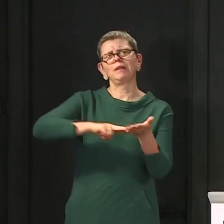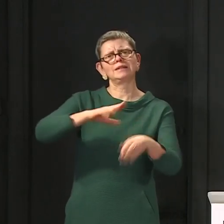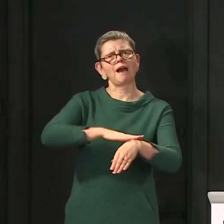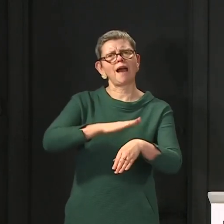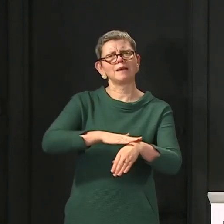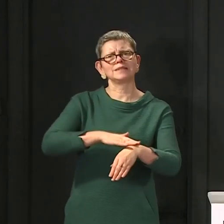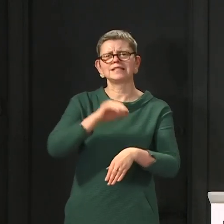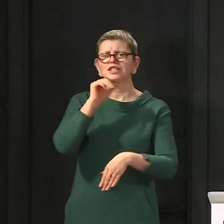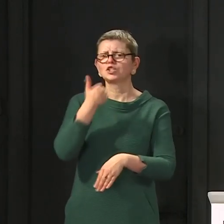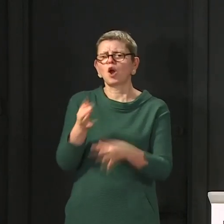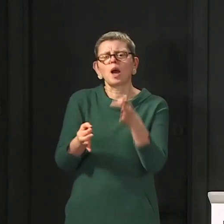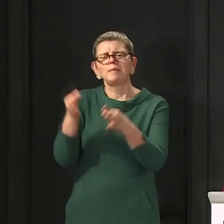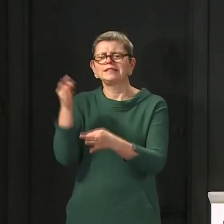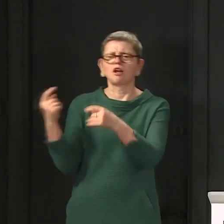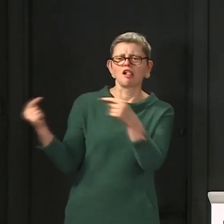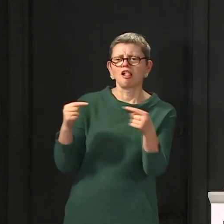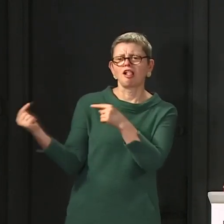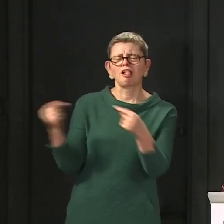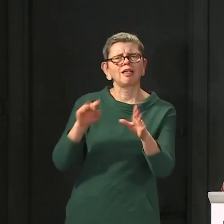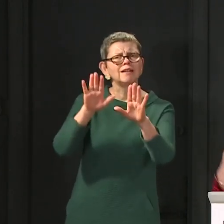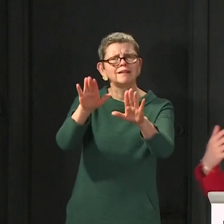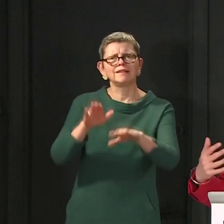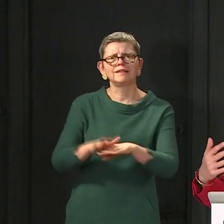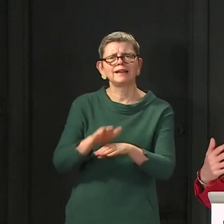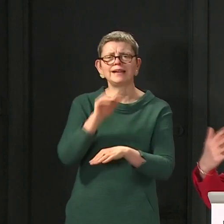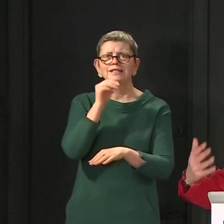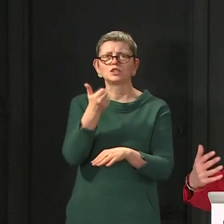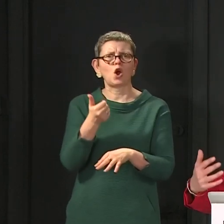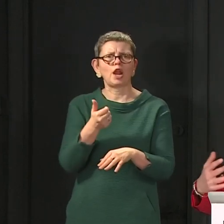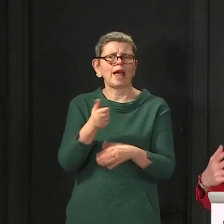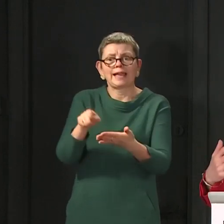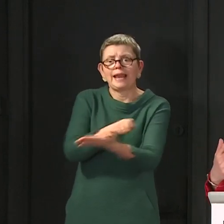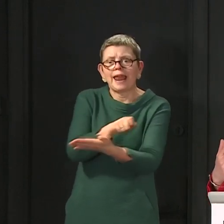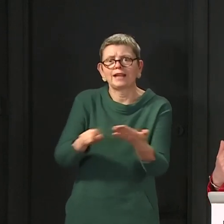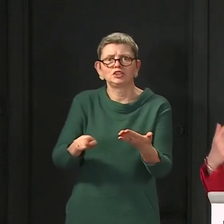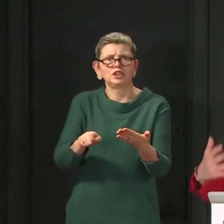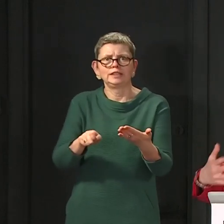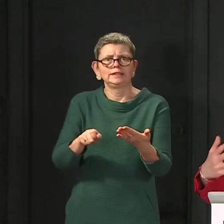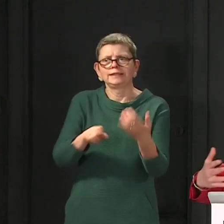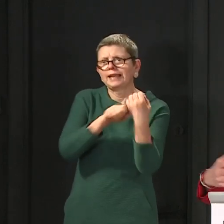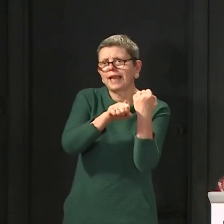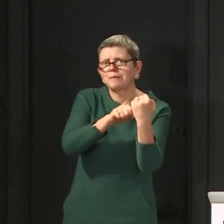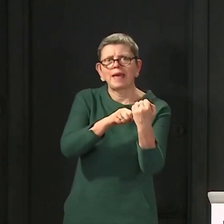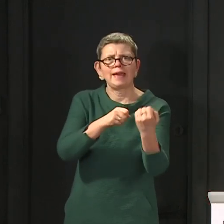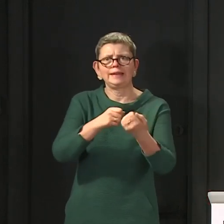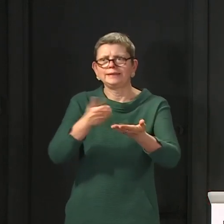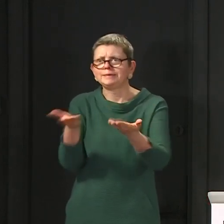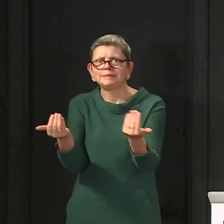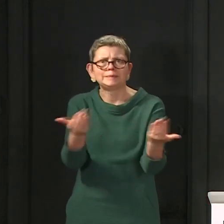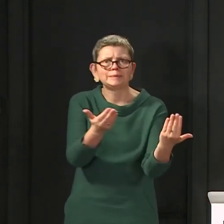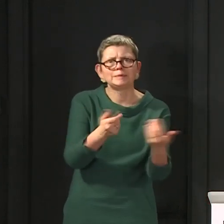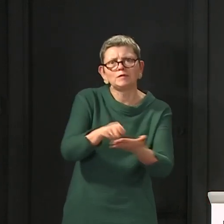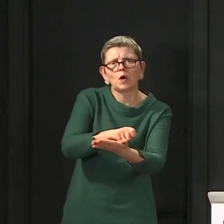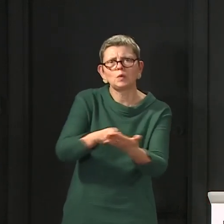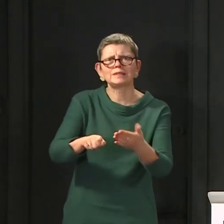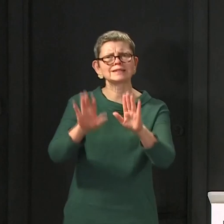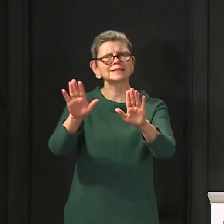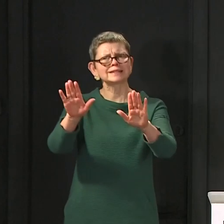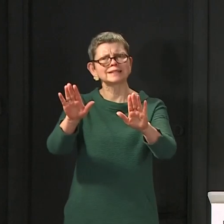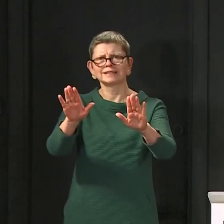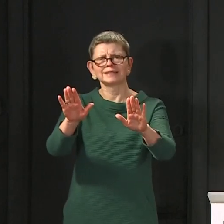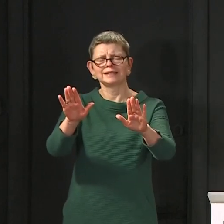issue. We're not in an election campaign. It's not detail about a budget or a programme for government. This is information that